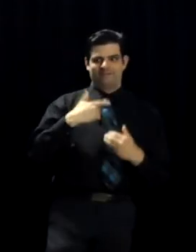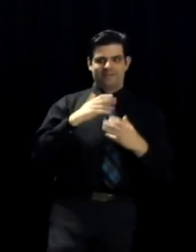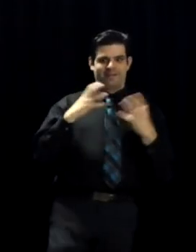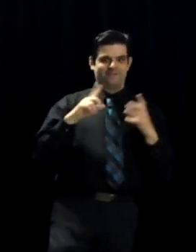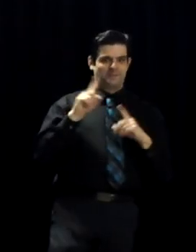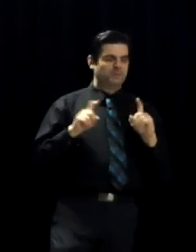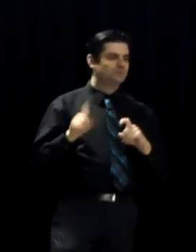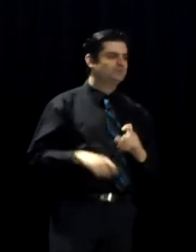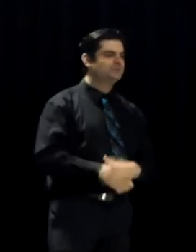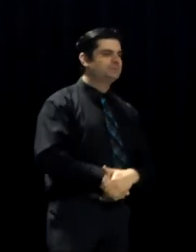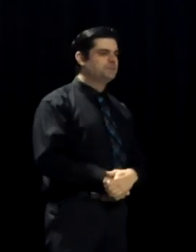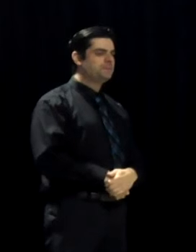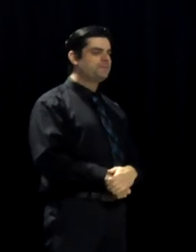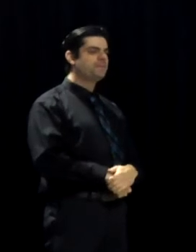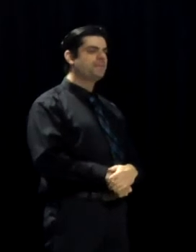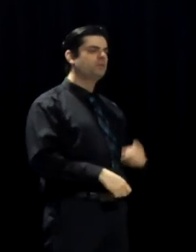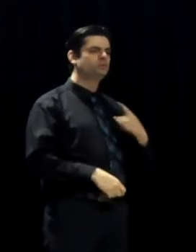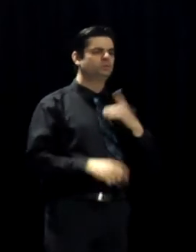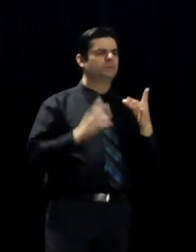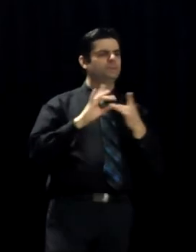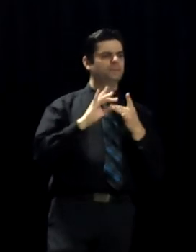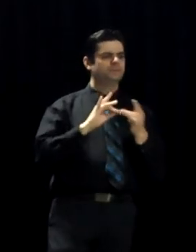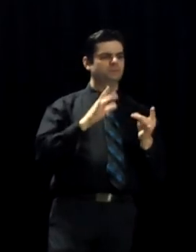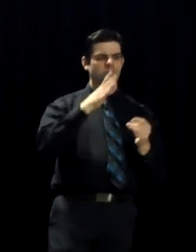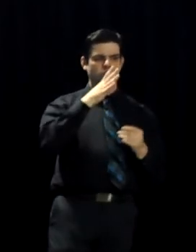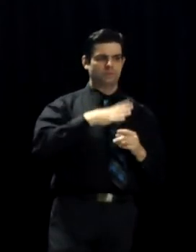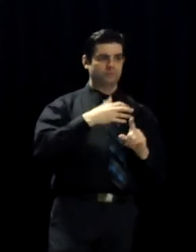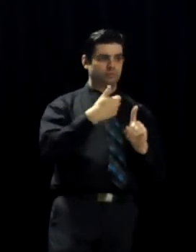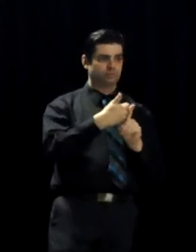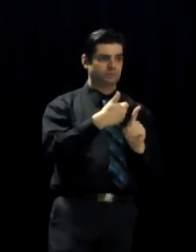You mentioned the woman who died, who was